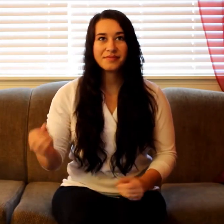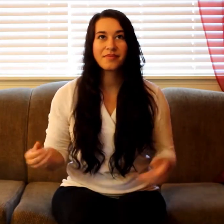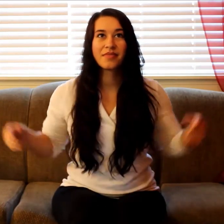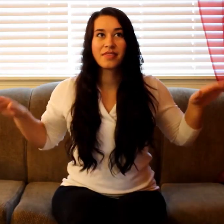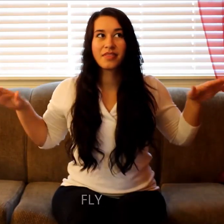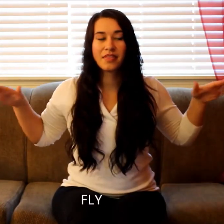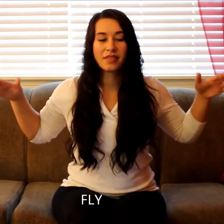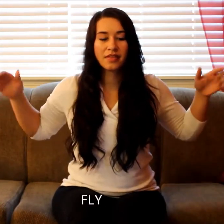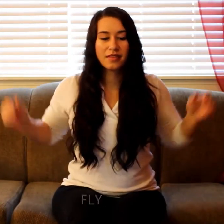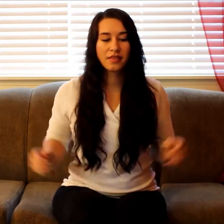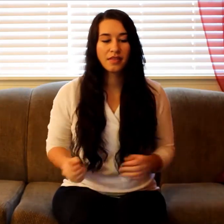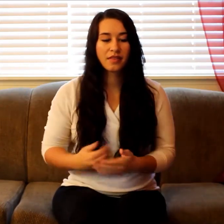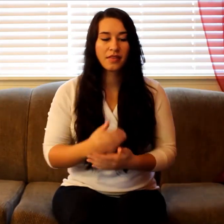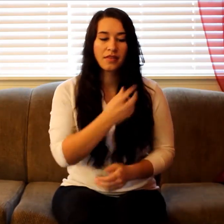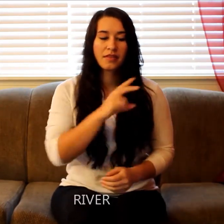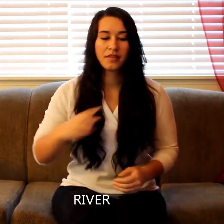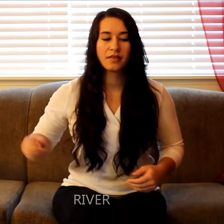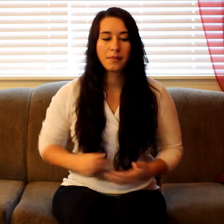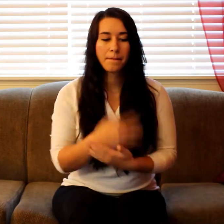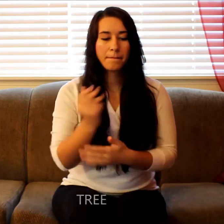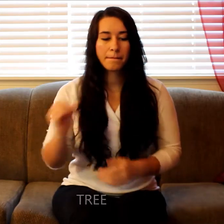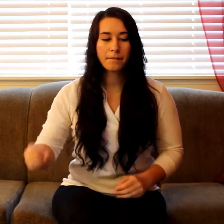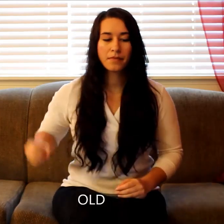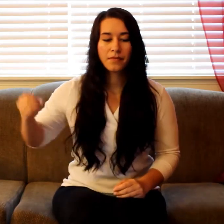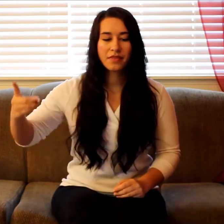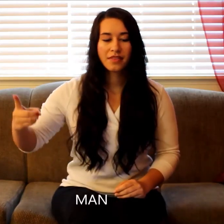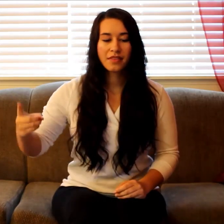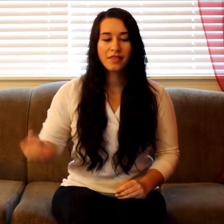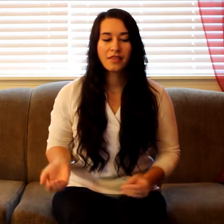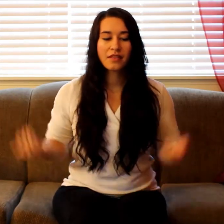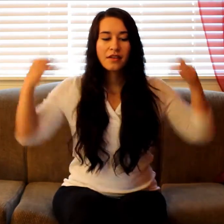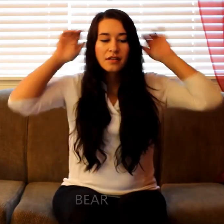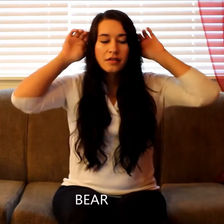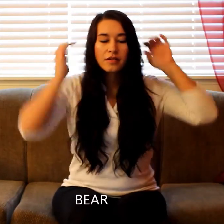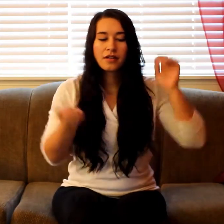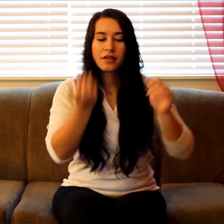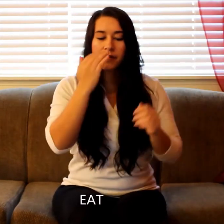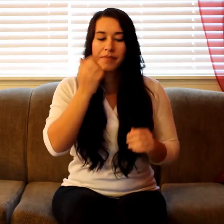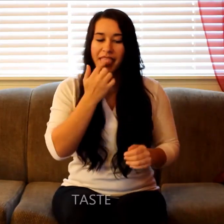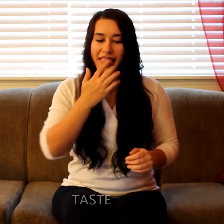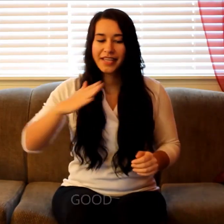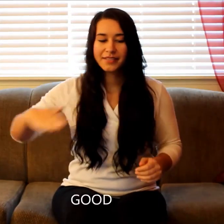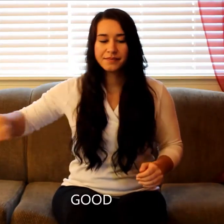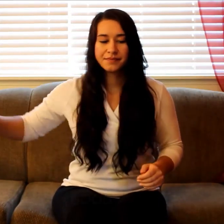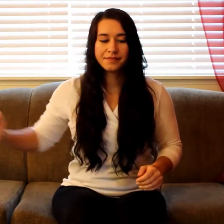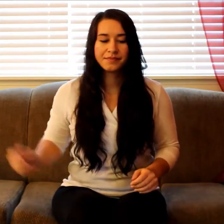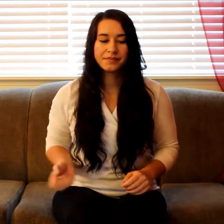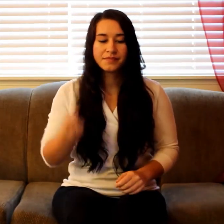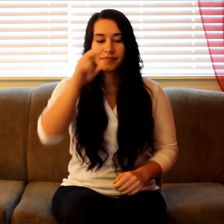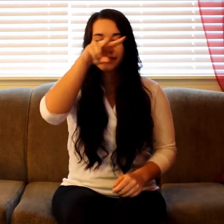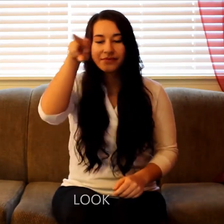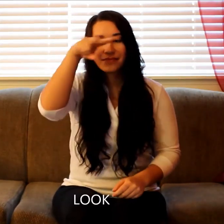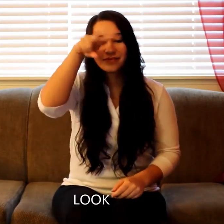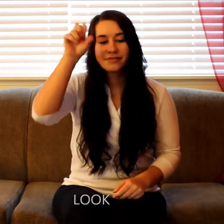the birds, rivers and trees, old man Napi, all the birds have been honeybees. Take another look